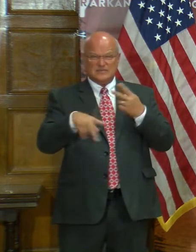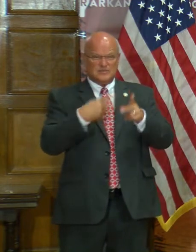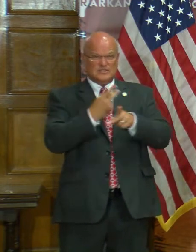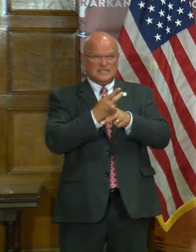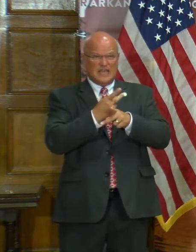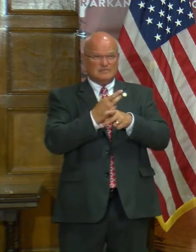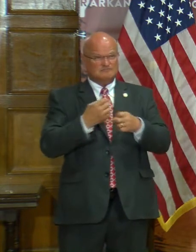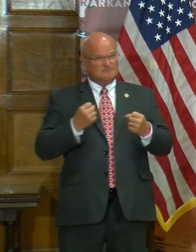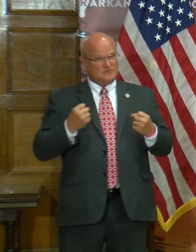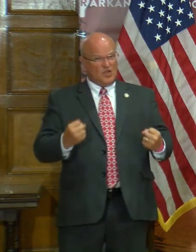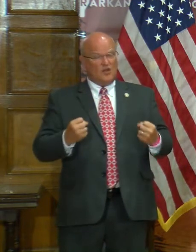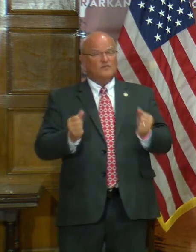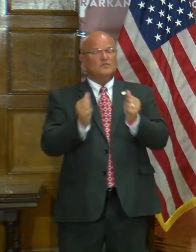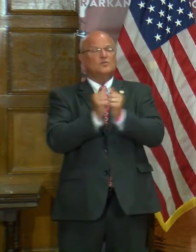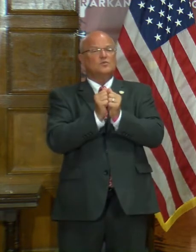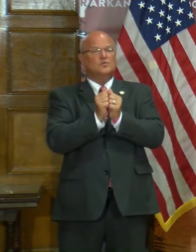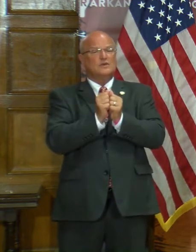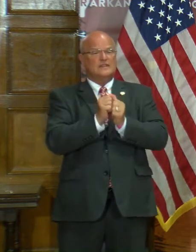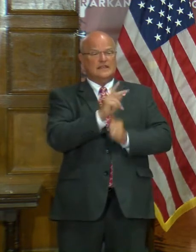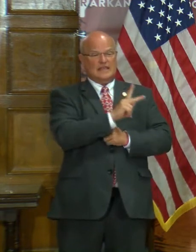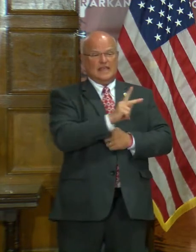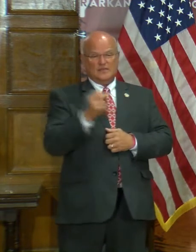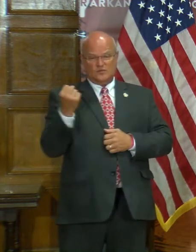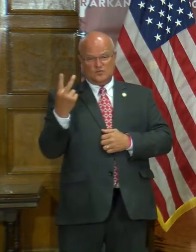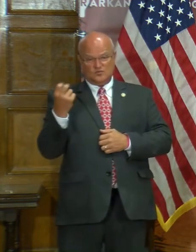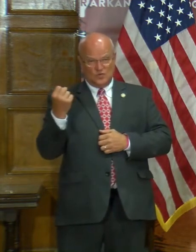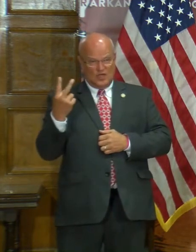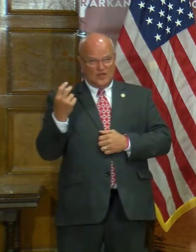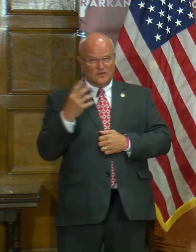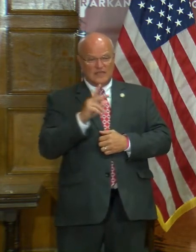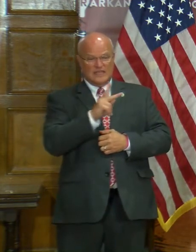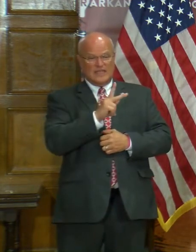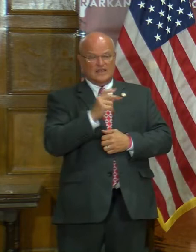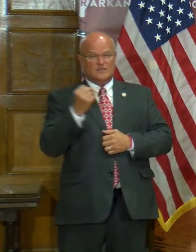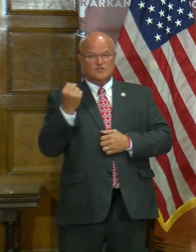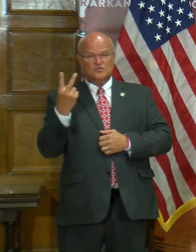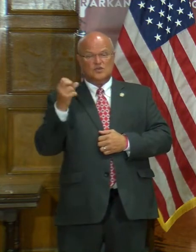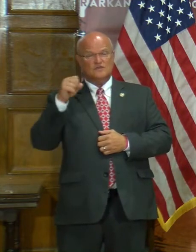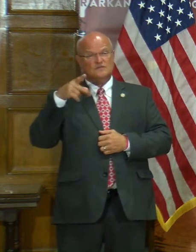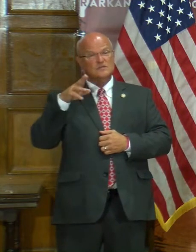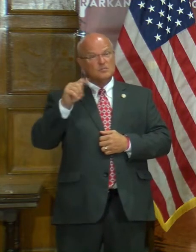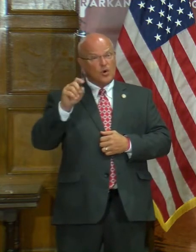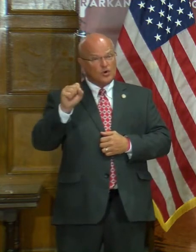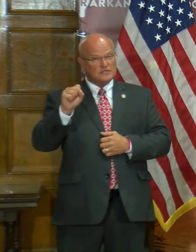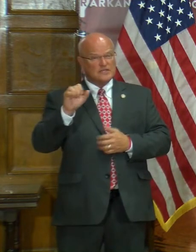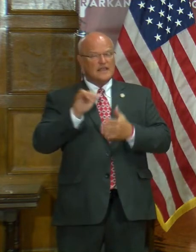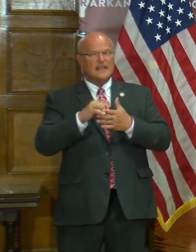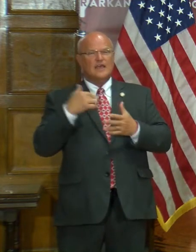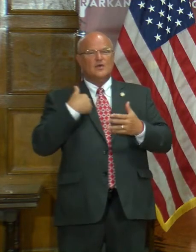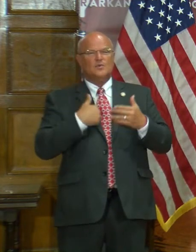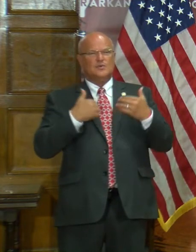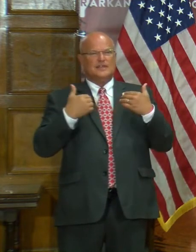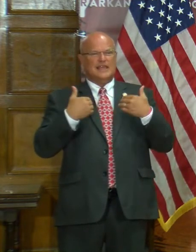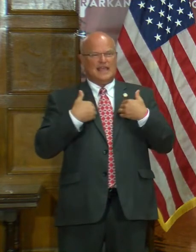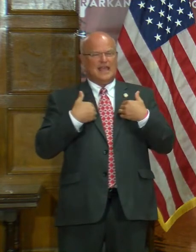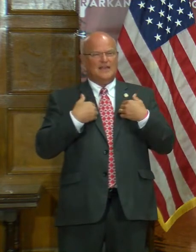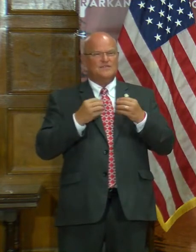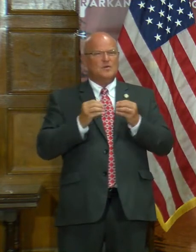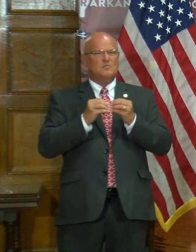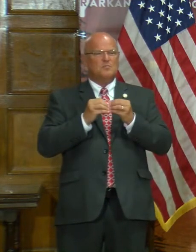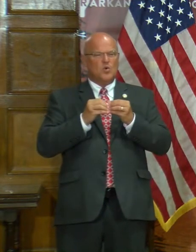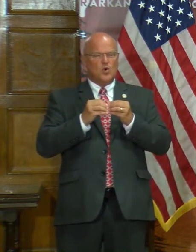of confidence in K through 12 and K through 12 sports, that we have